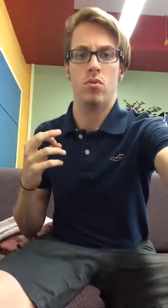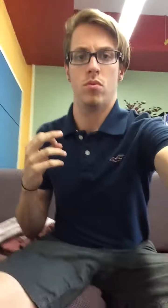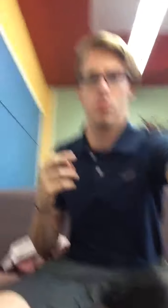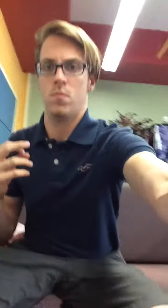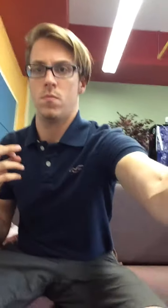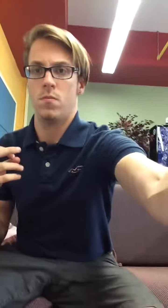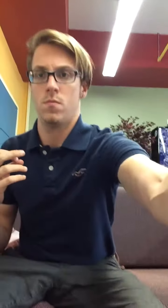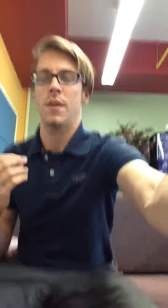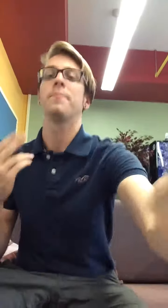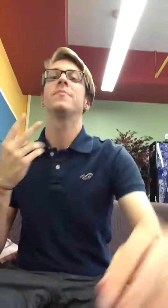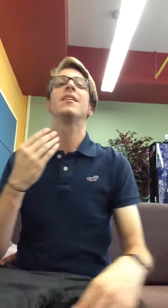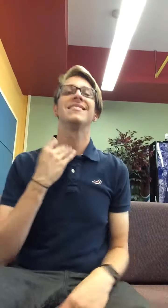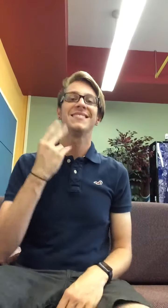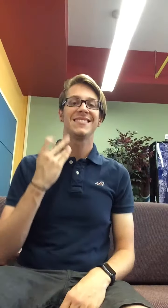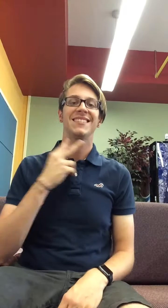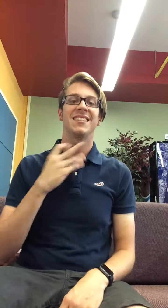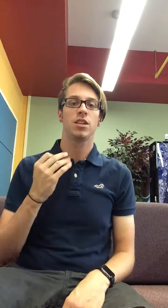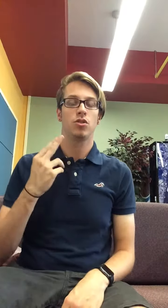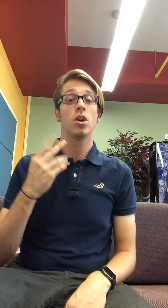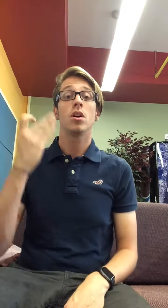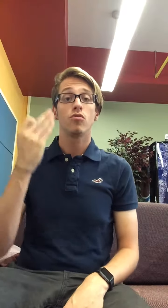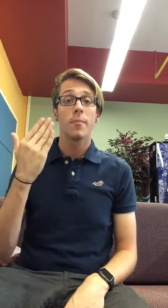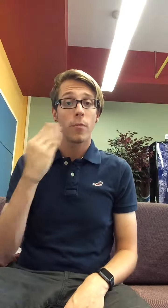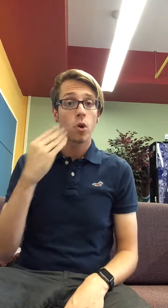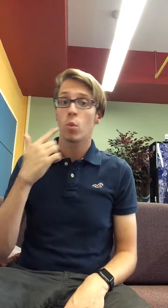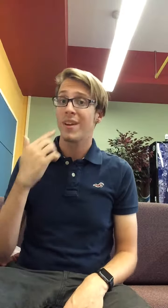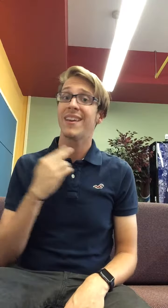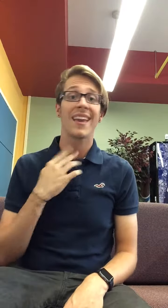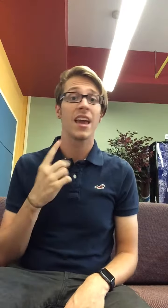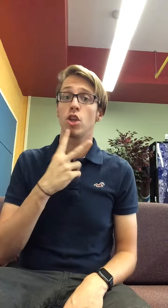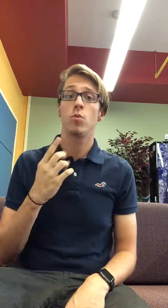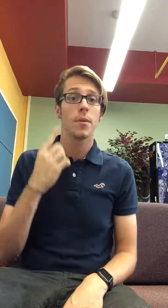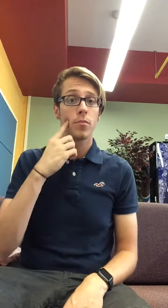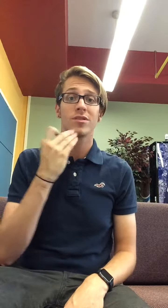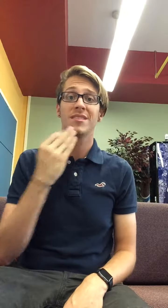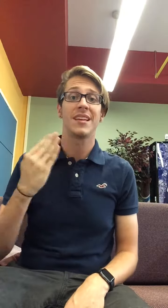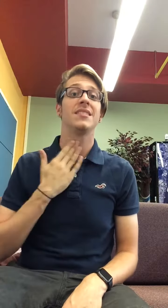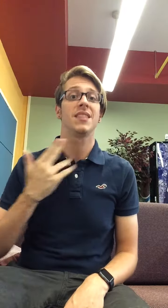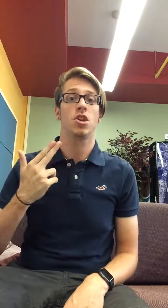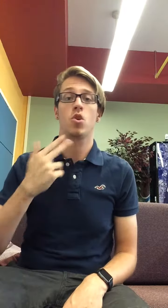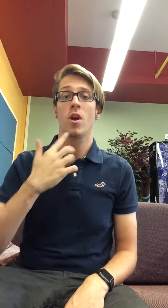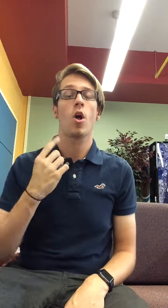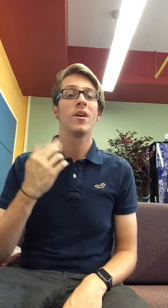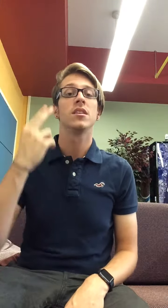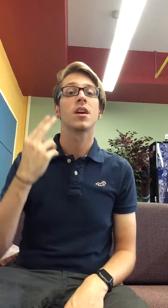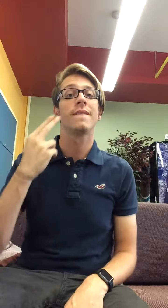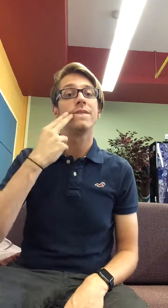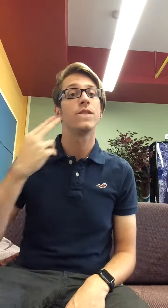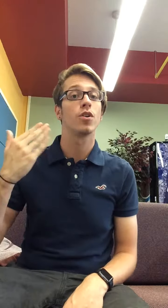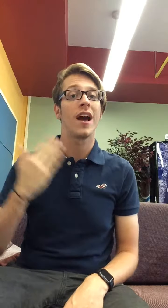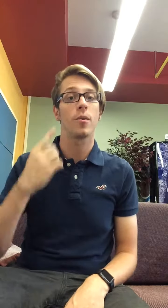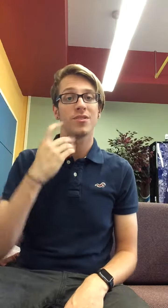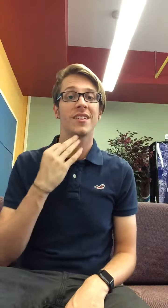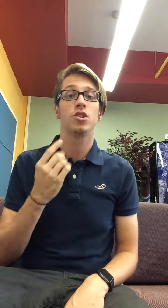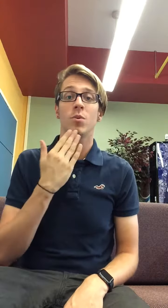we cannot use a percentage in mathematical formulas. We always convert our percentage into a decimal number.